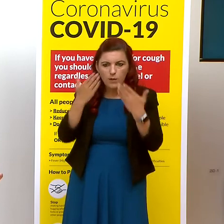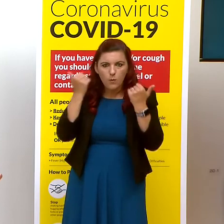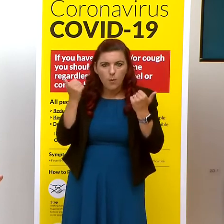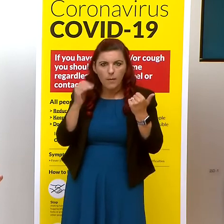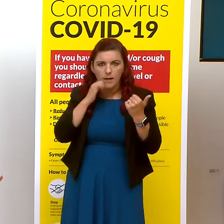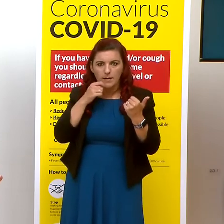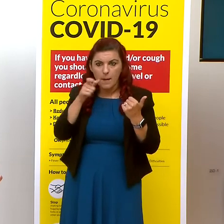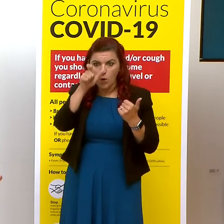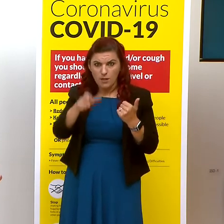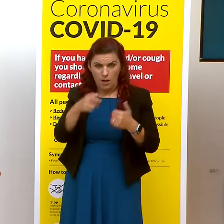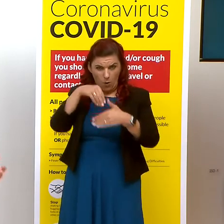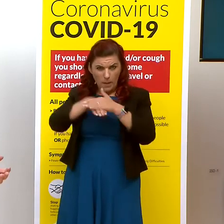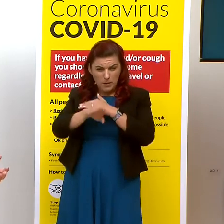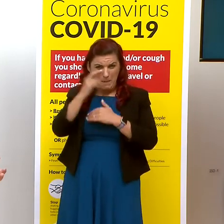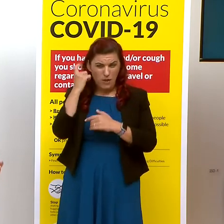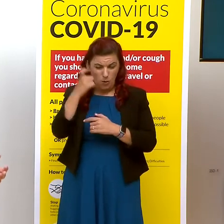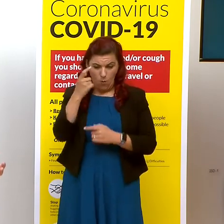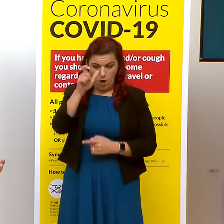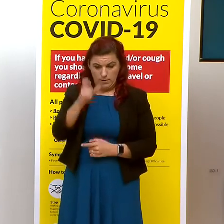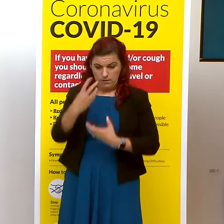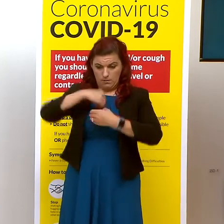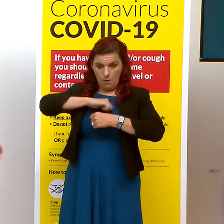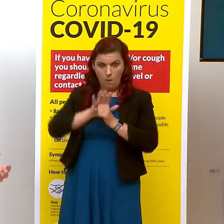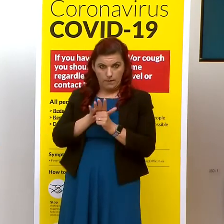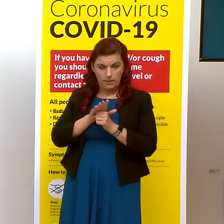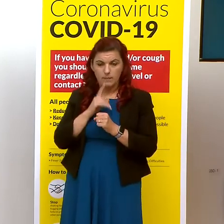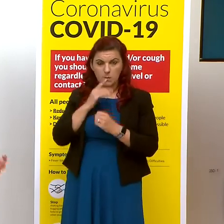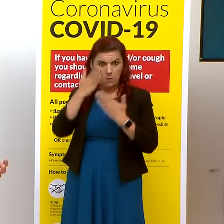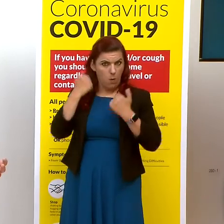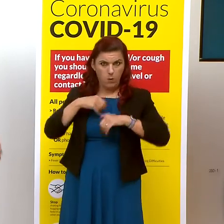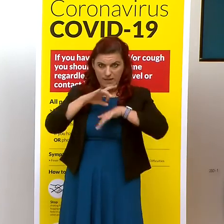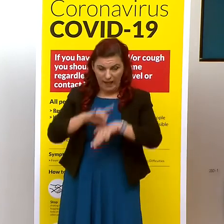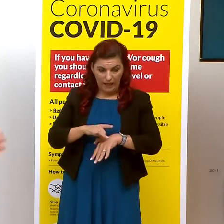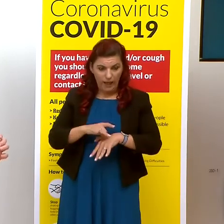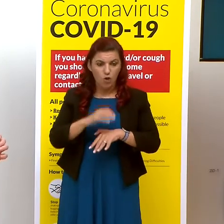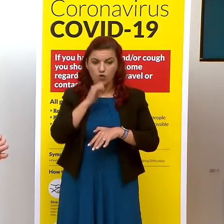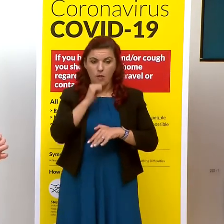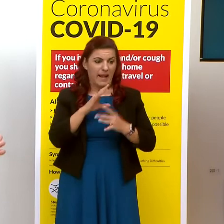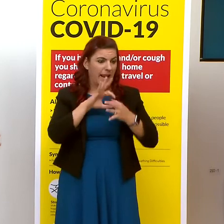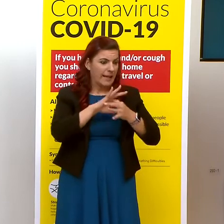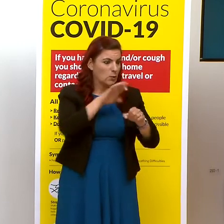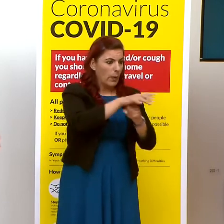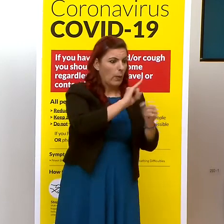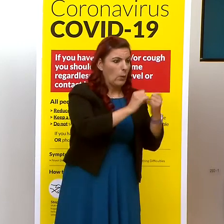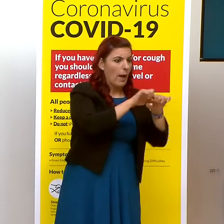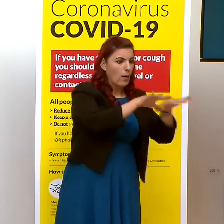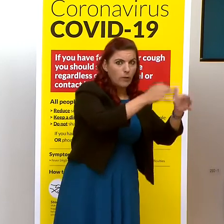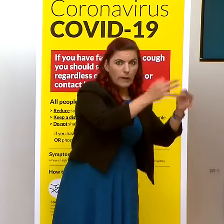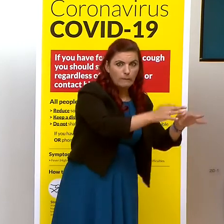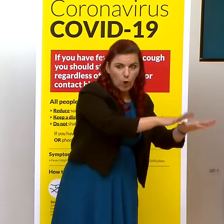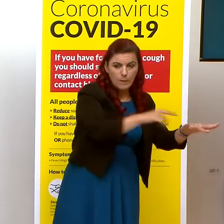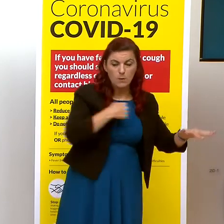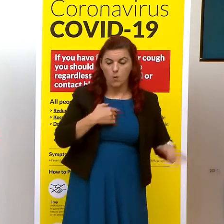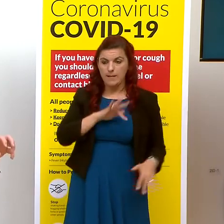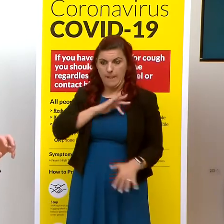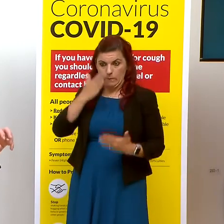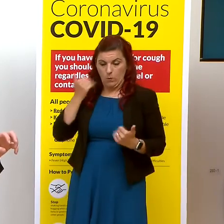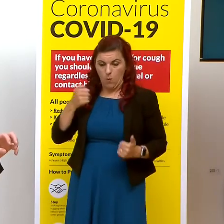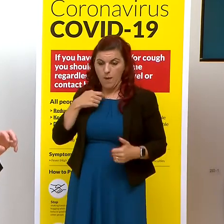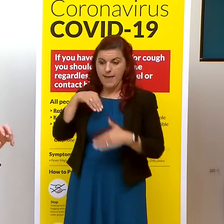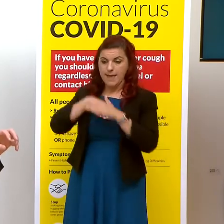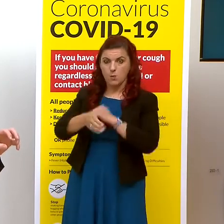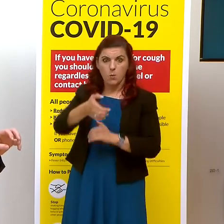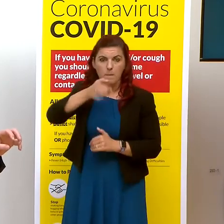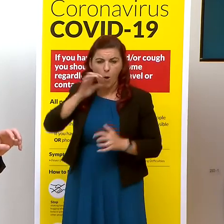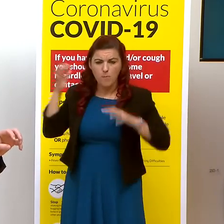crowded bar in Dublin, that case, we know this is a very transmissible virus. That case, before they develop symptoms, will transmit the